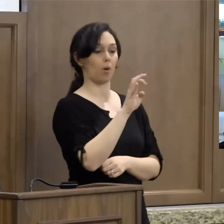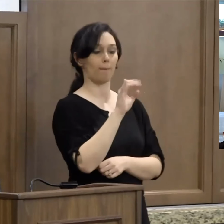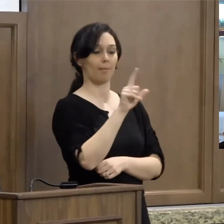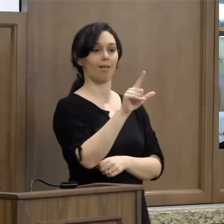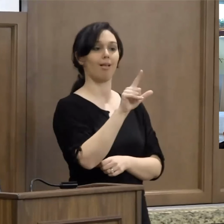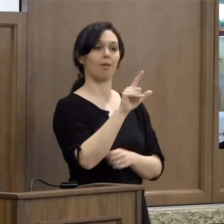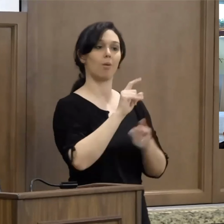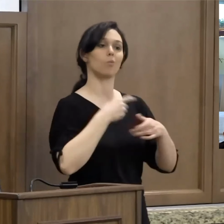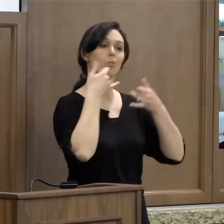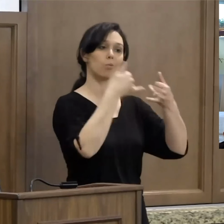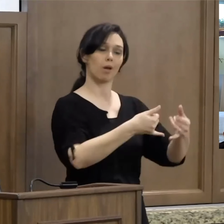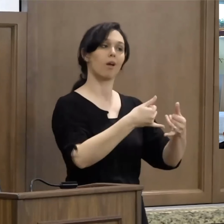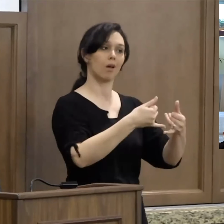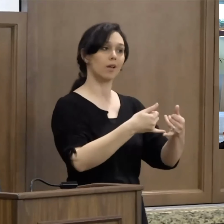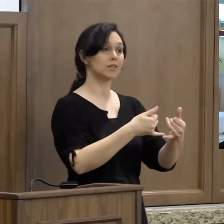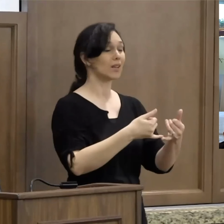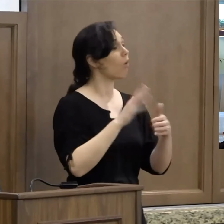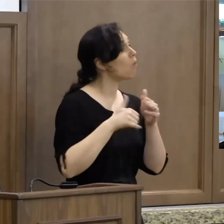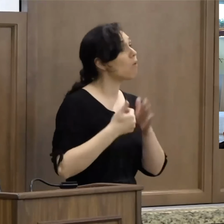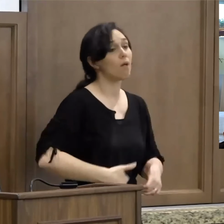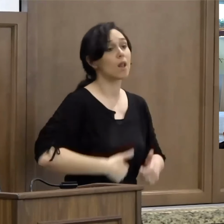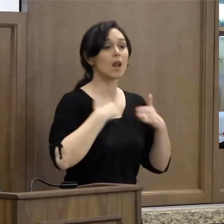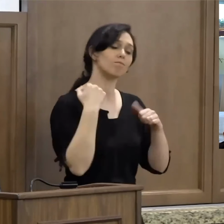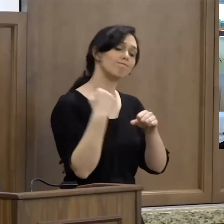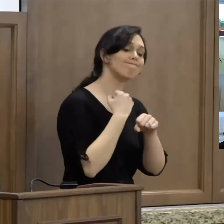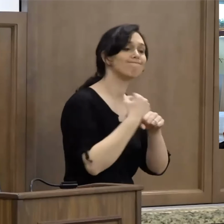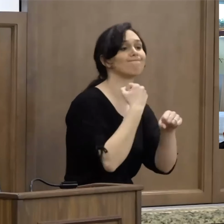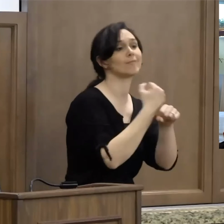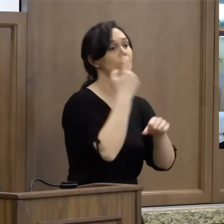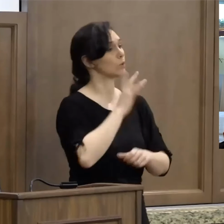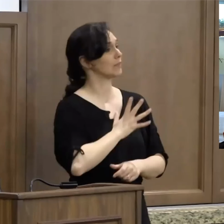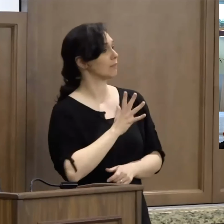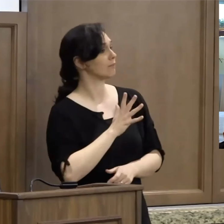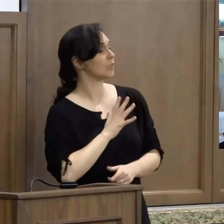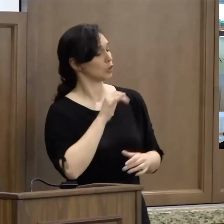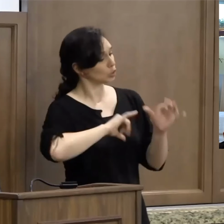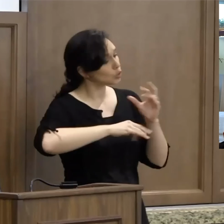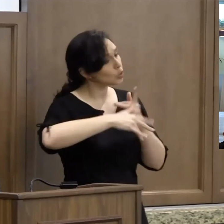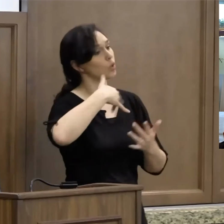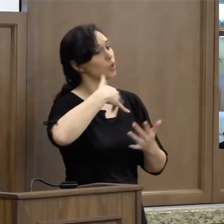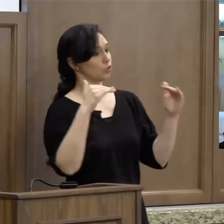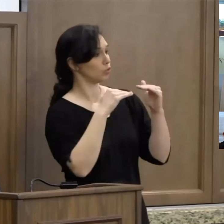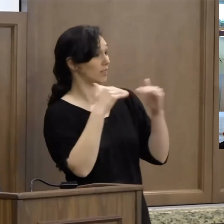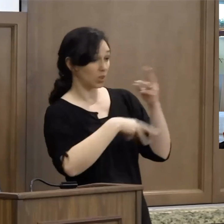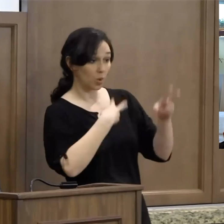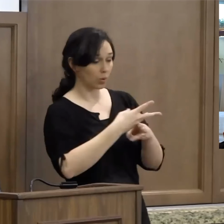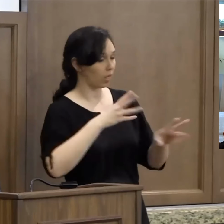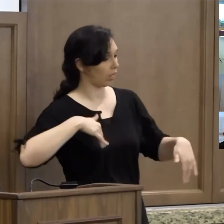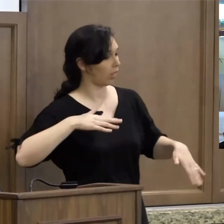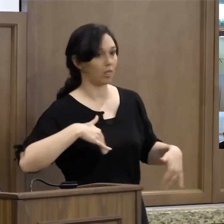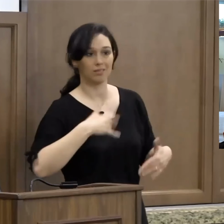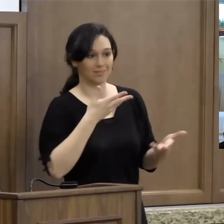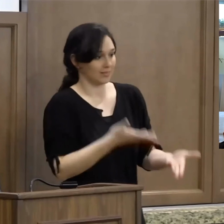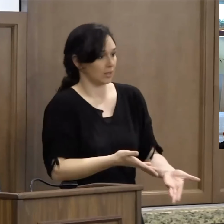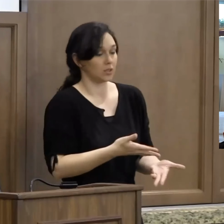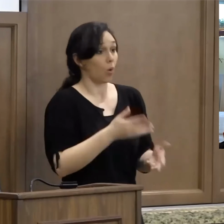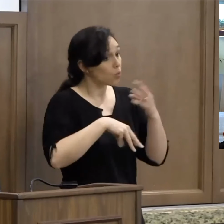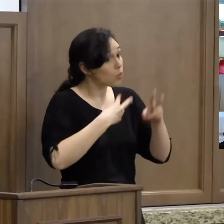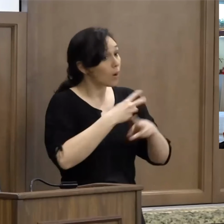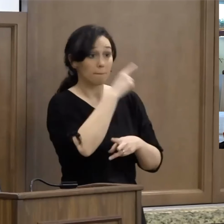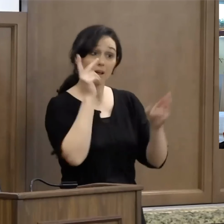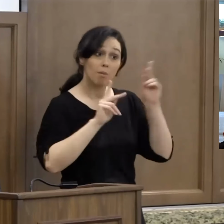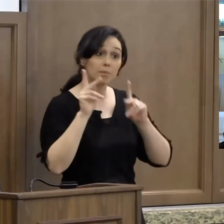entire adult life fighting valiantly for civility, social justice in a world that did not yet exist, a world in which black people were